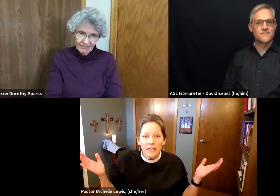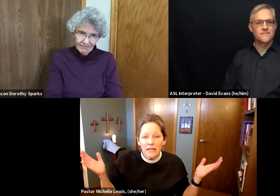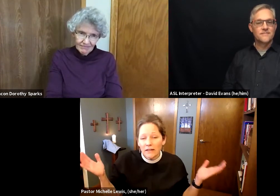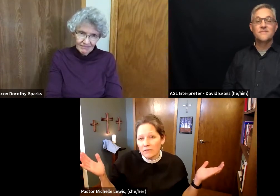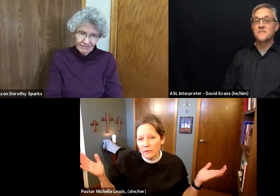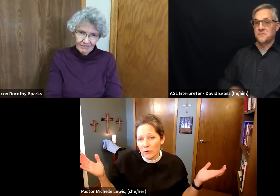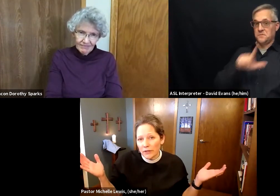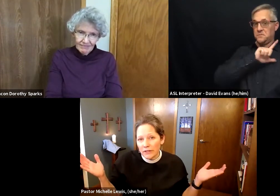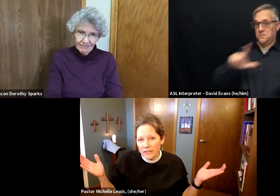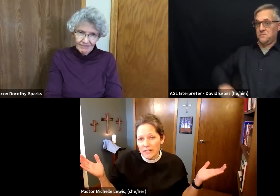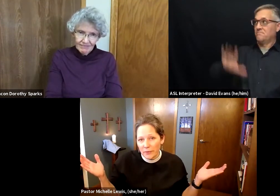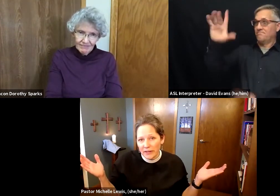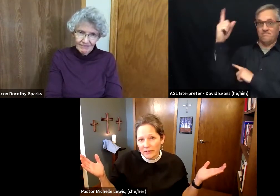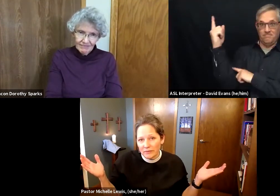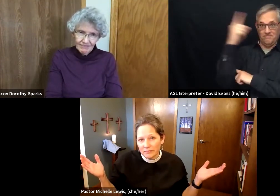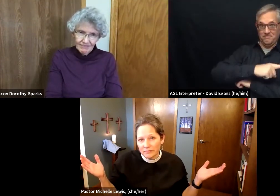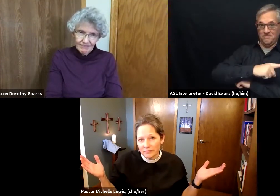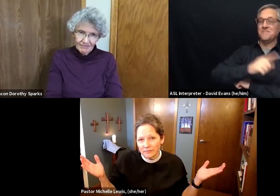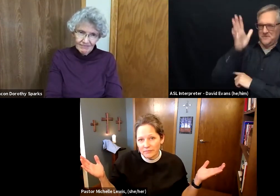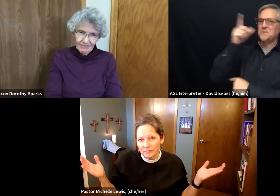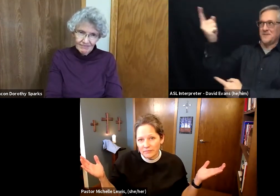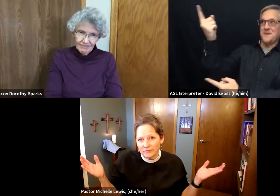The day of the Lord is coming.